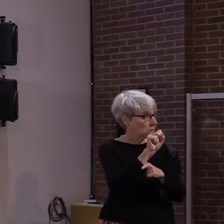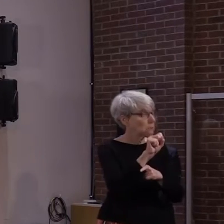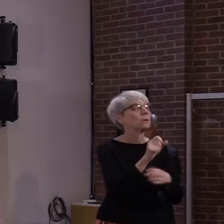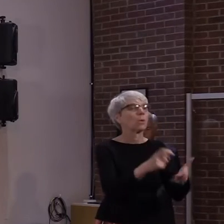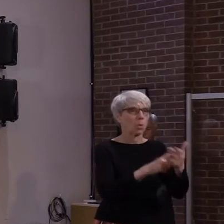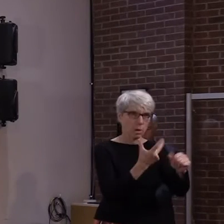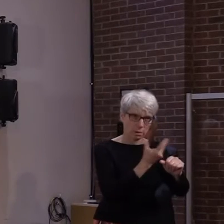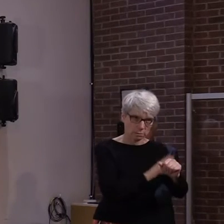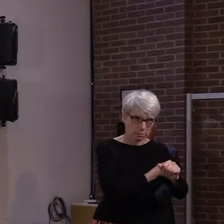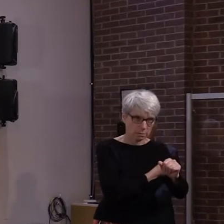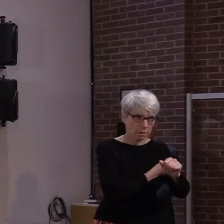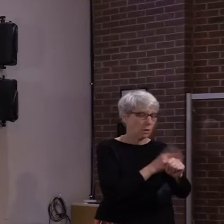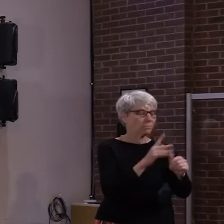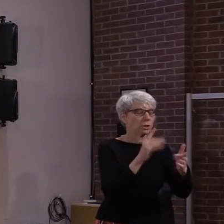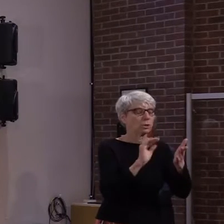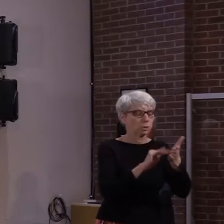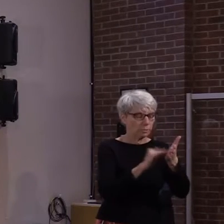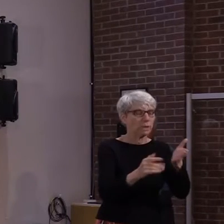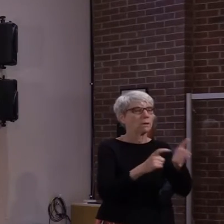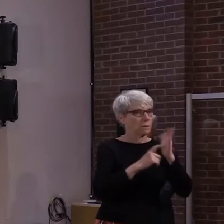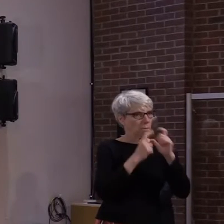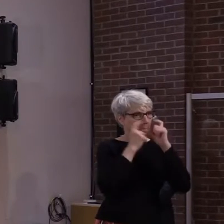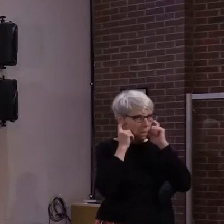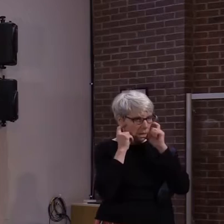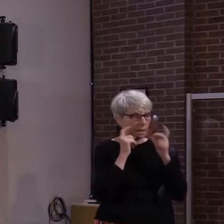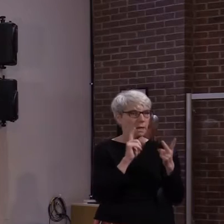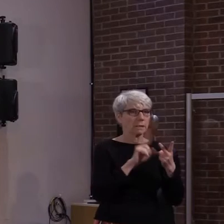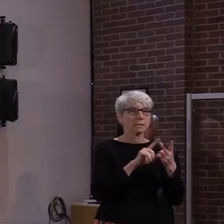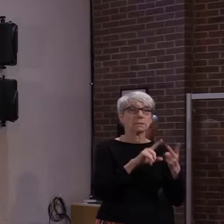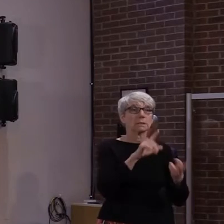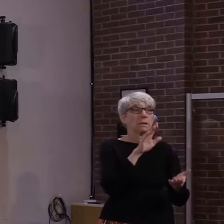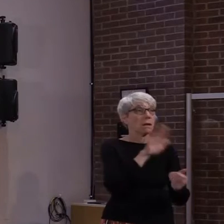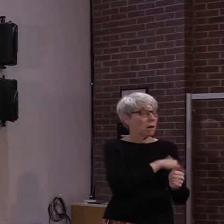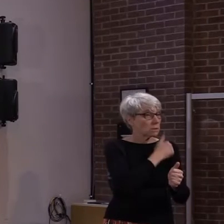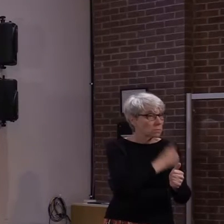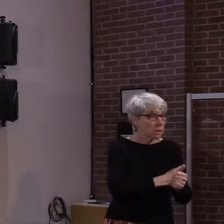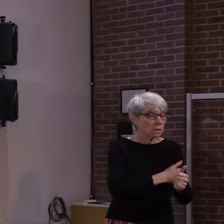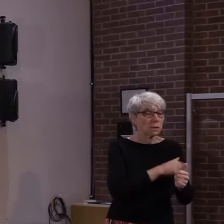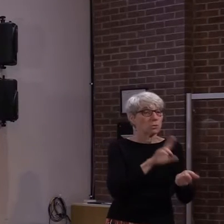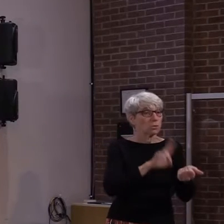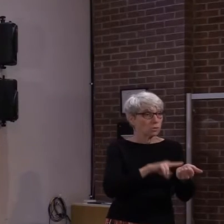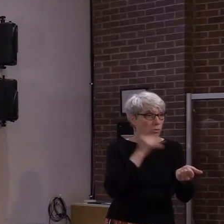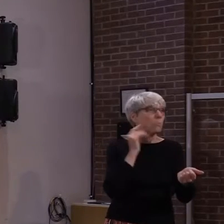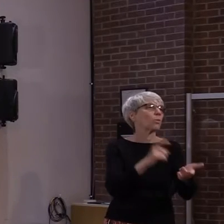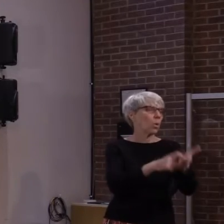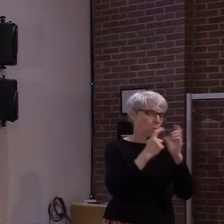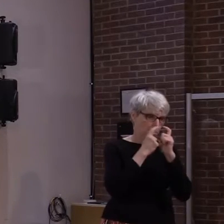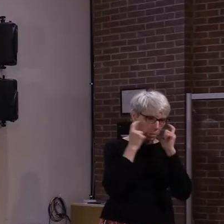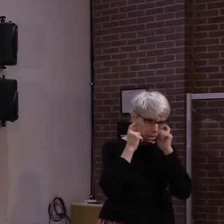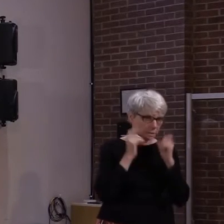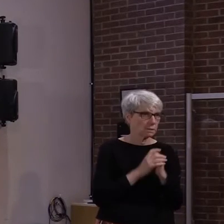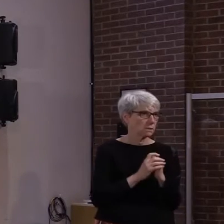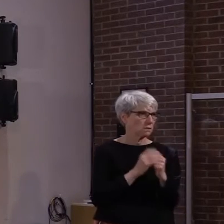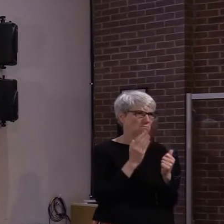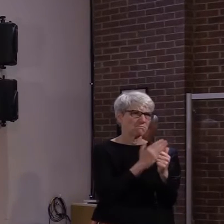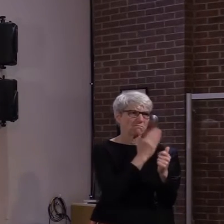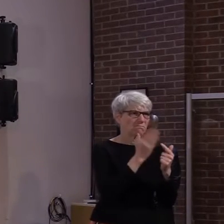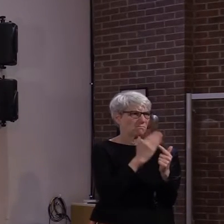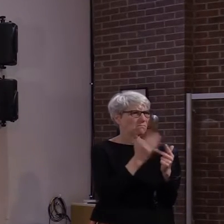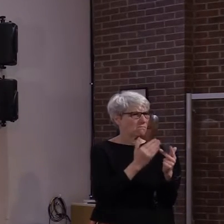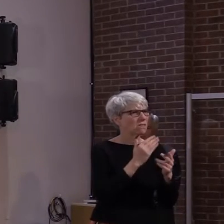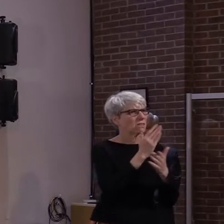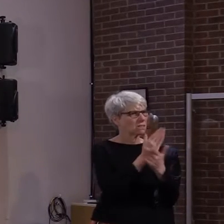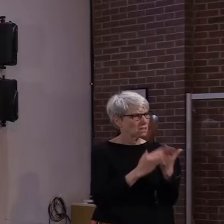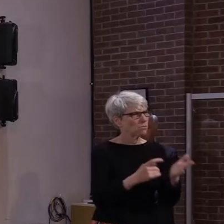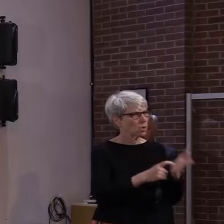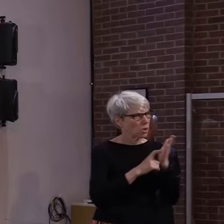settings and long-term care facilities. Everyone is required to wear a mask on public transportation, even